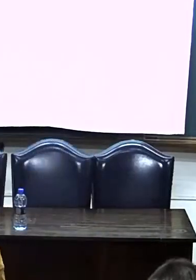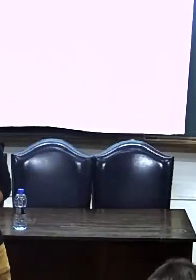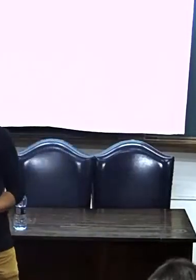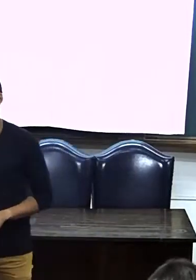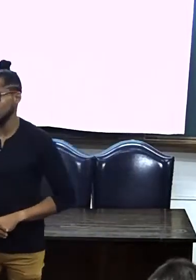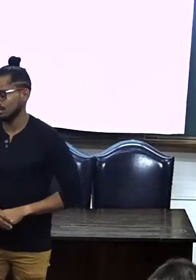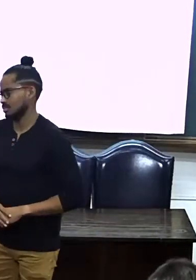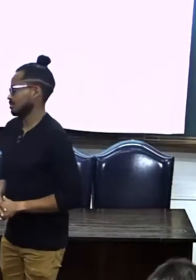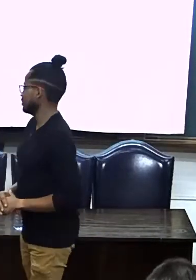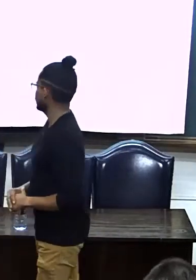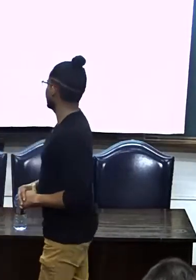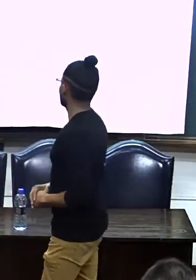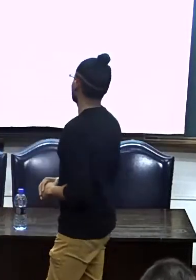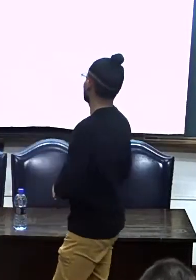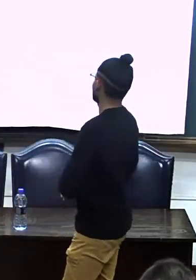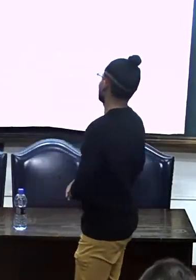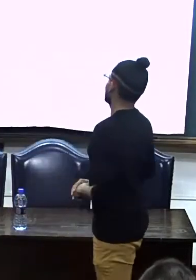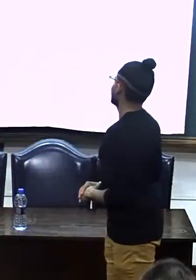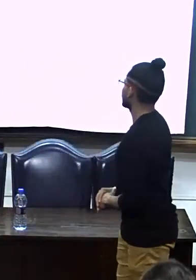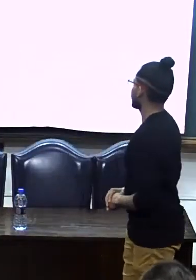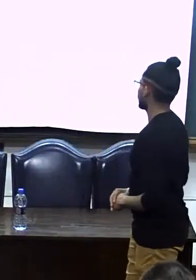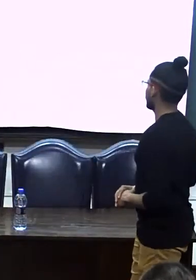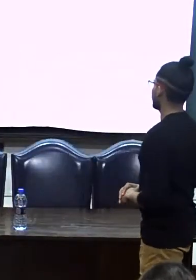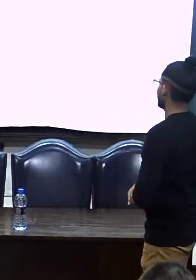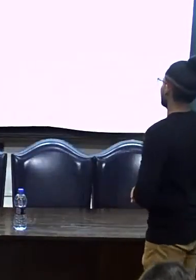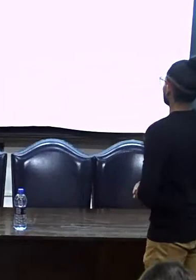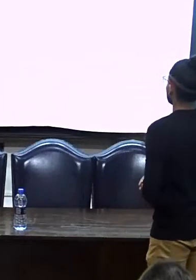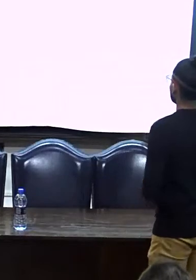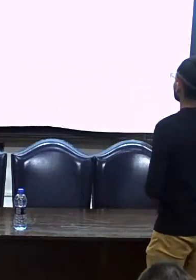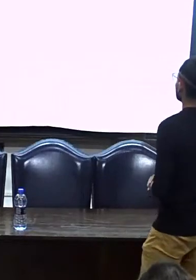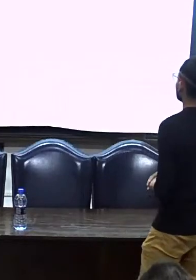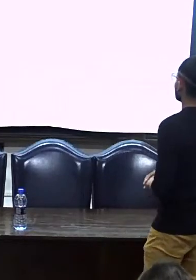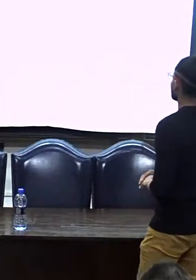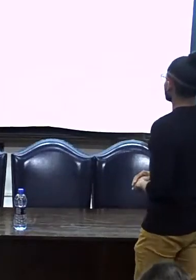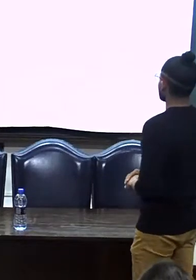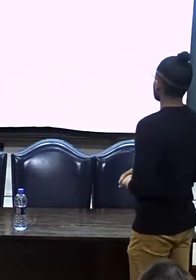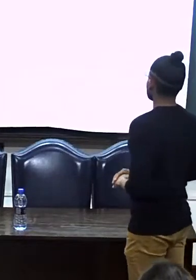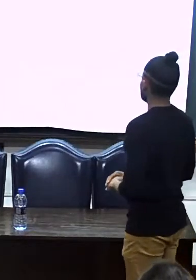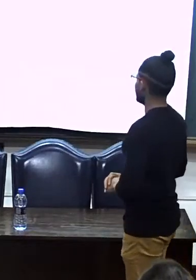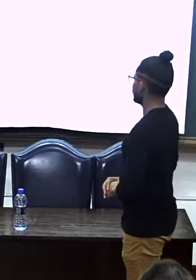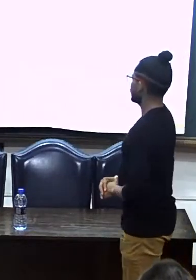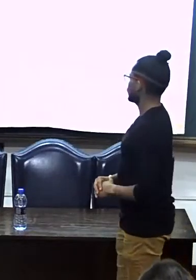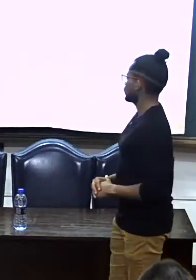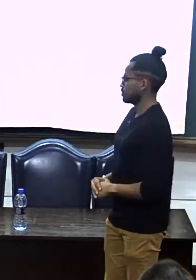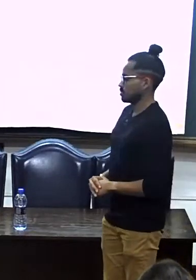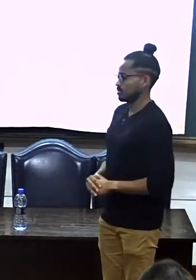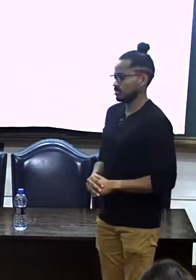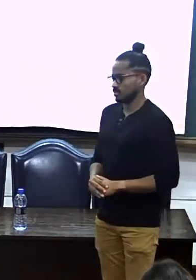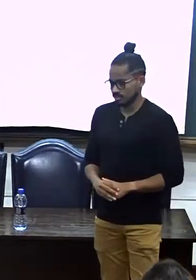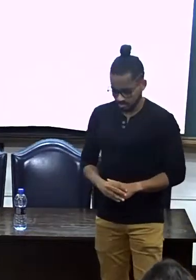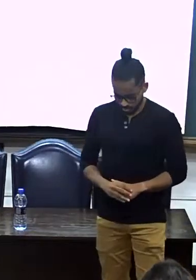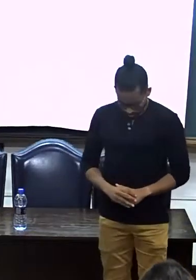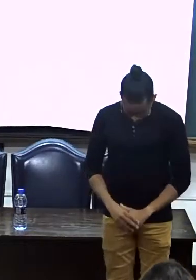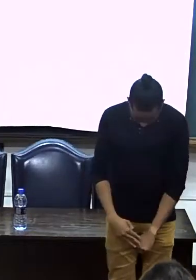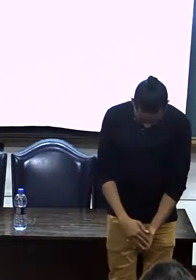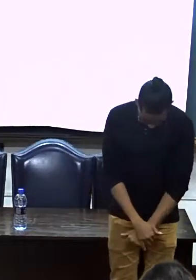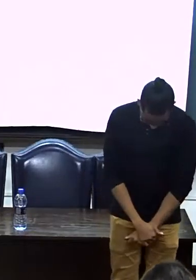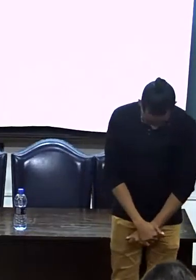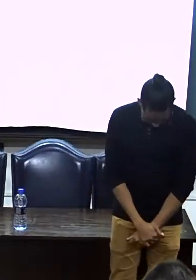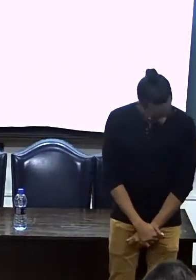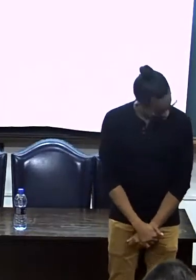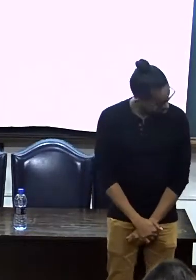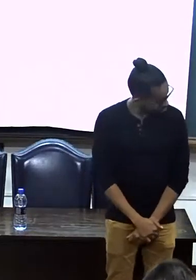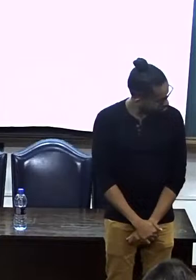e que o timing da sílaba são determinados, podemos calcular os